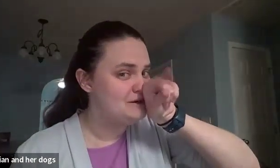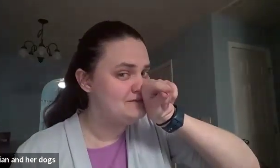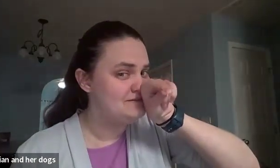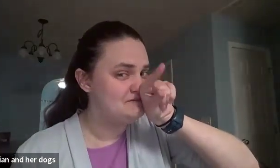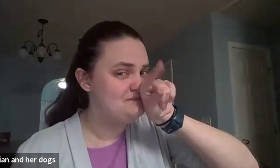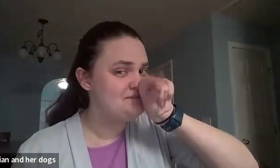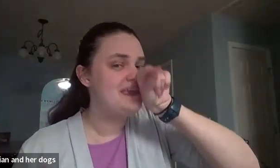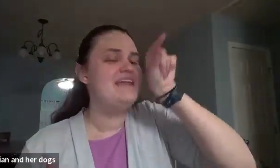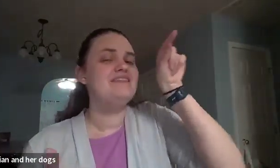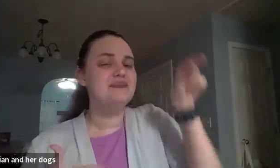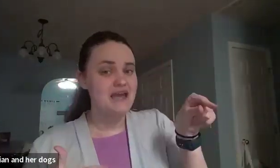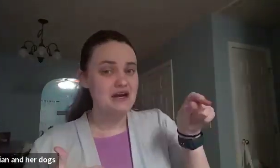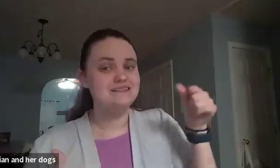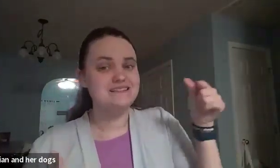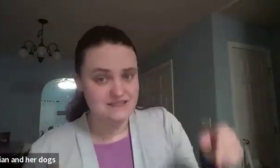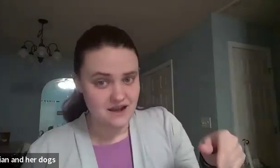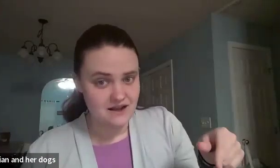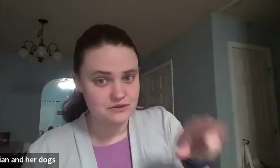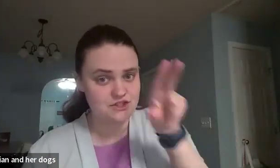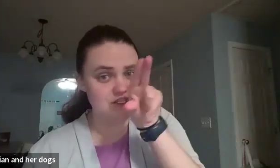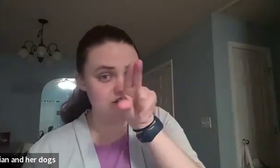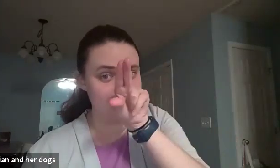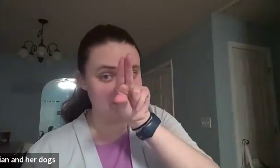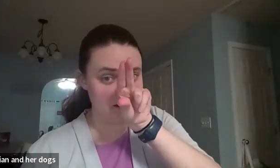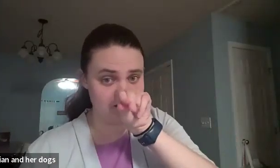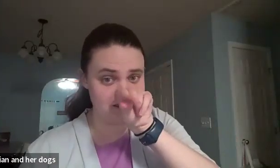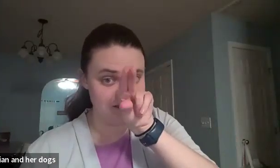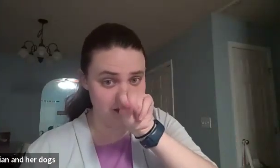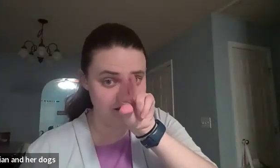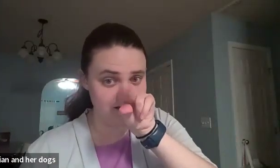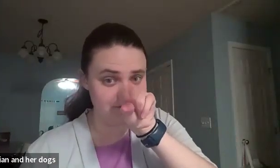bird. Then we had our duck, which is the two fingers, duck.